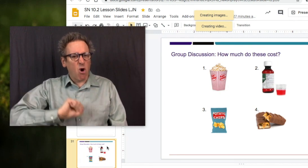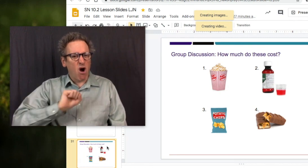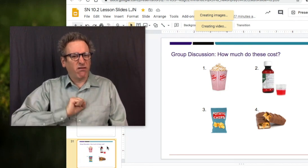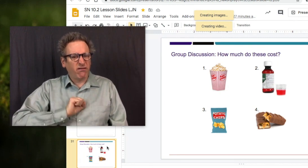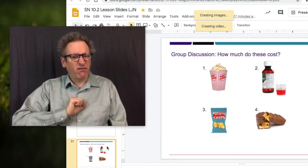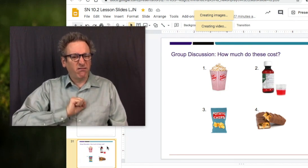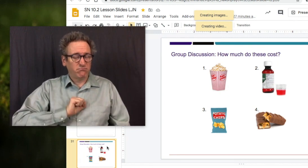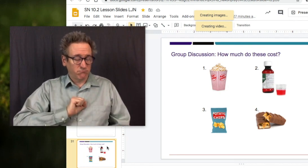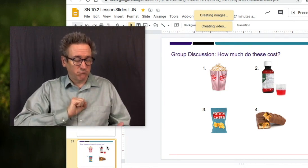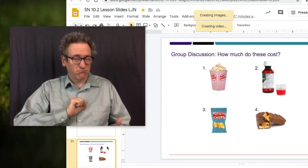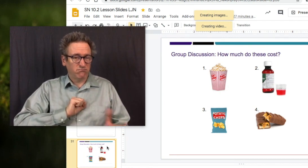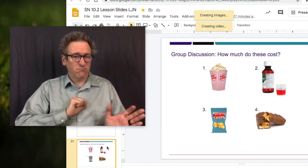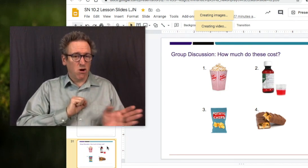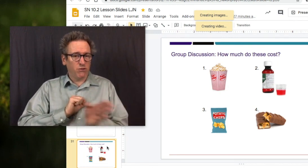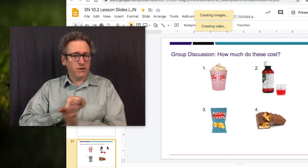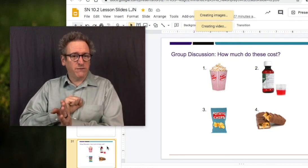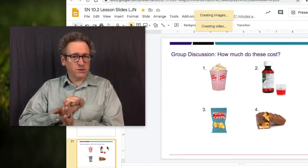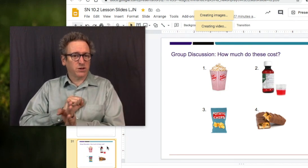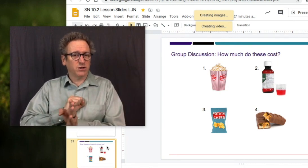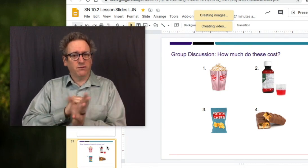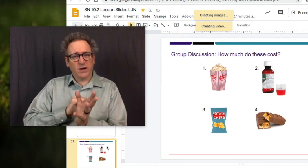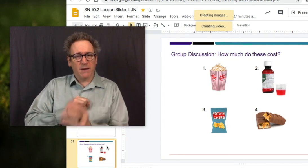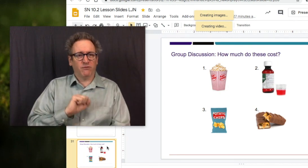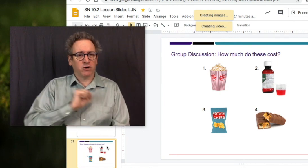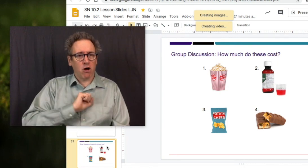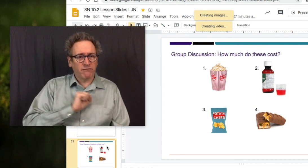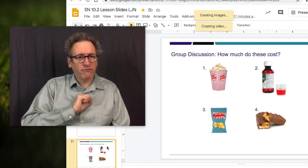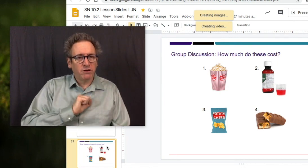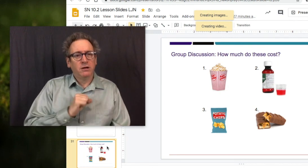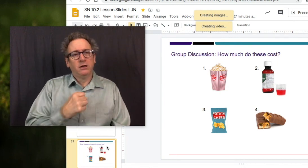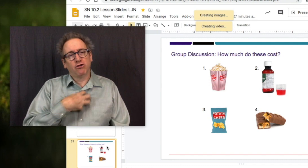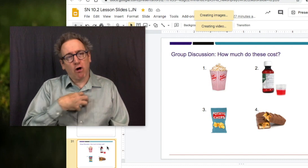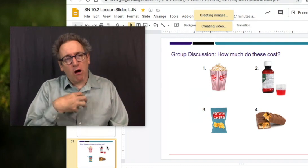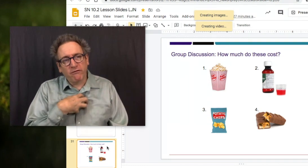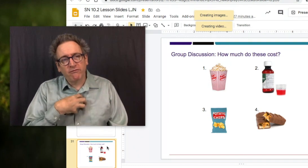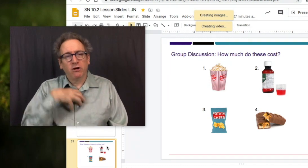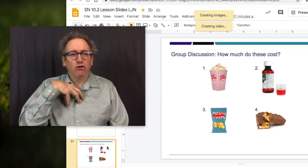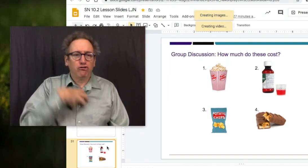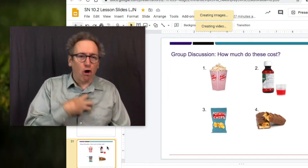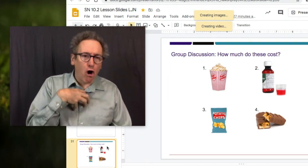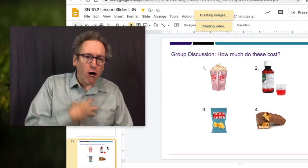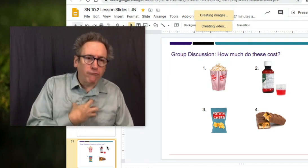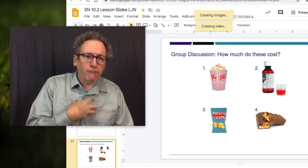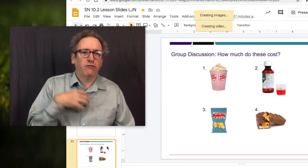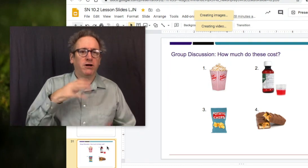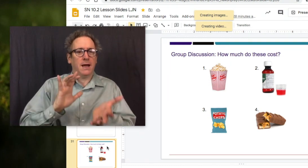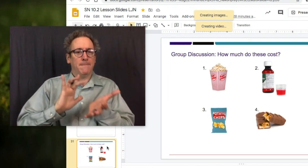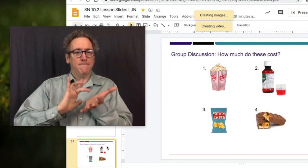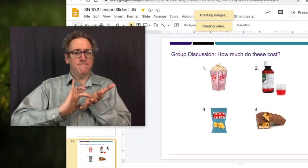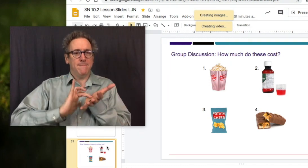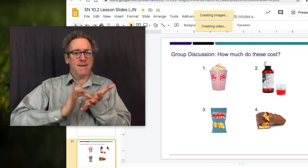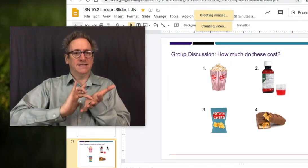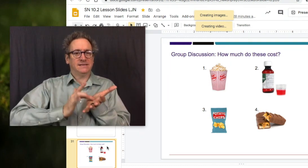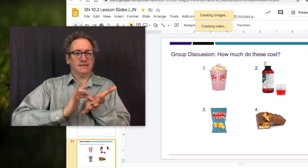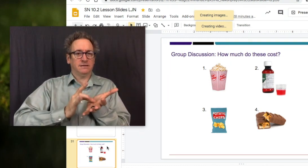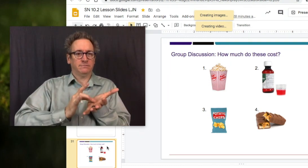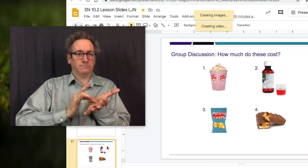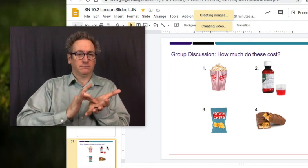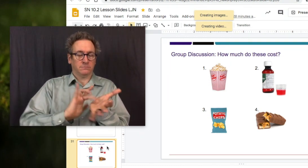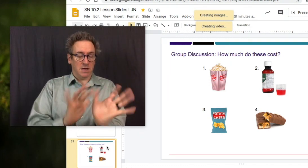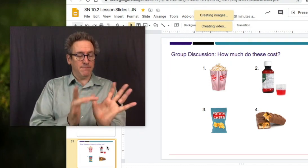or cough. All three of those are good vocab for cough, cough, cough,